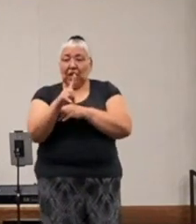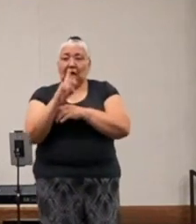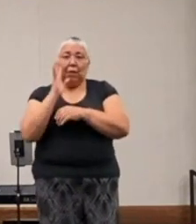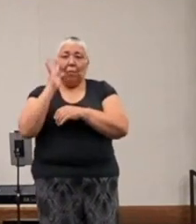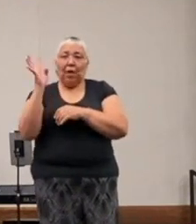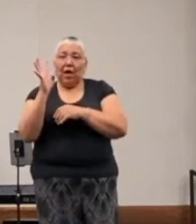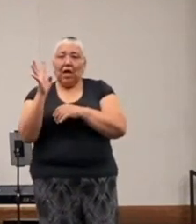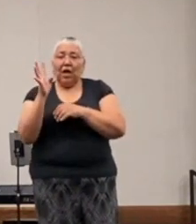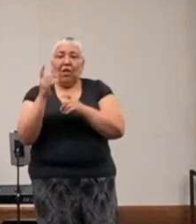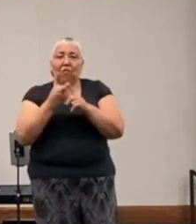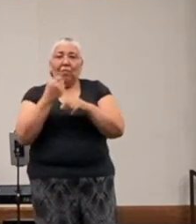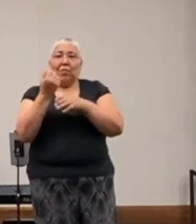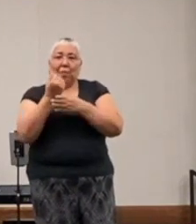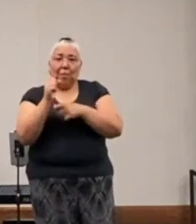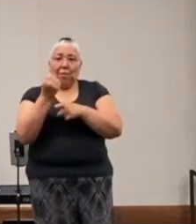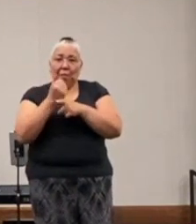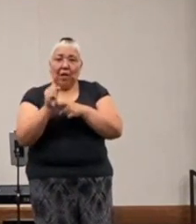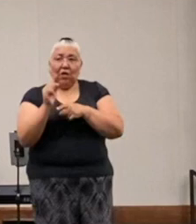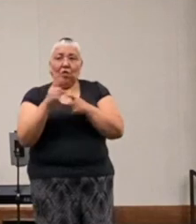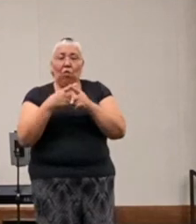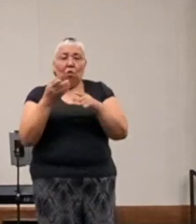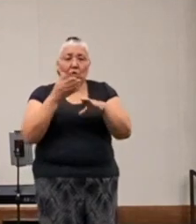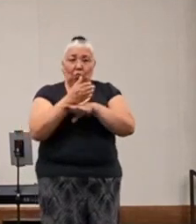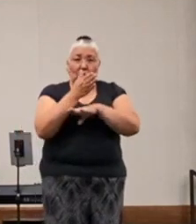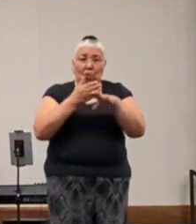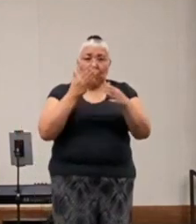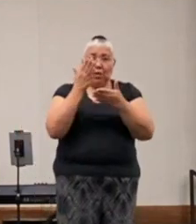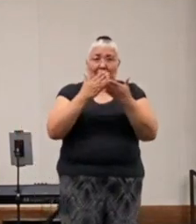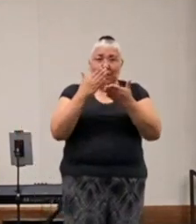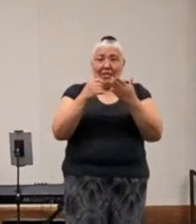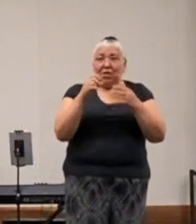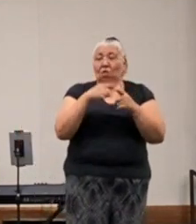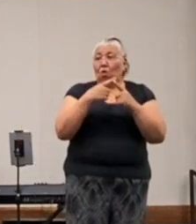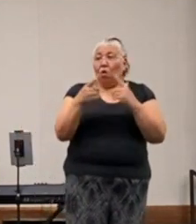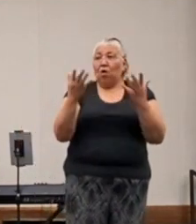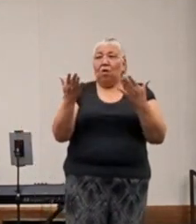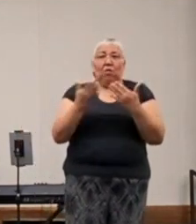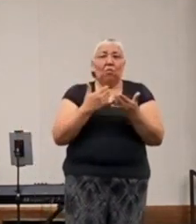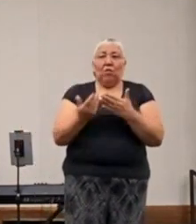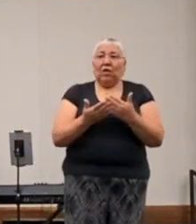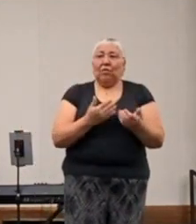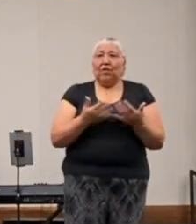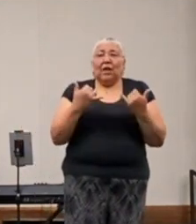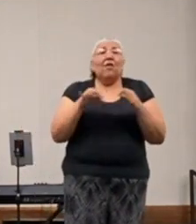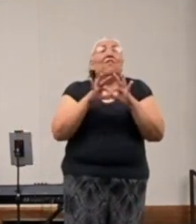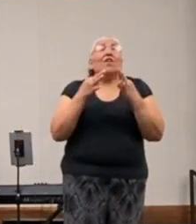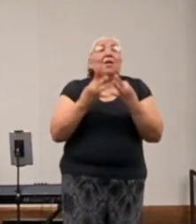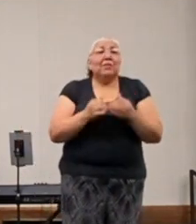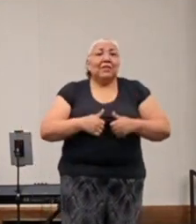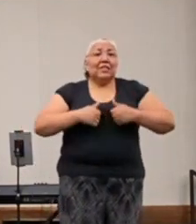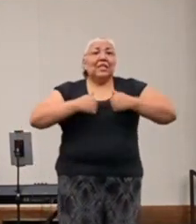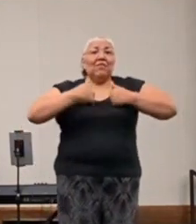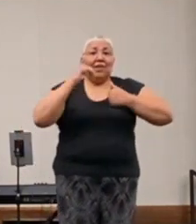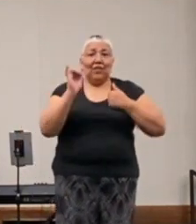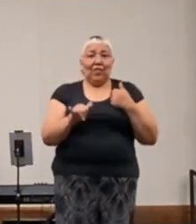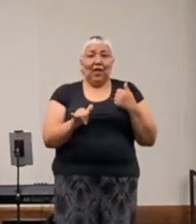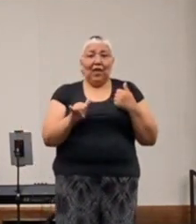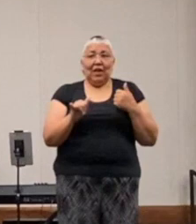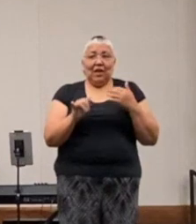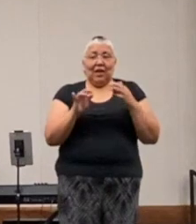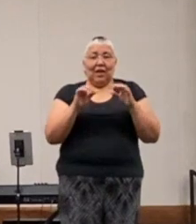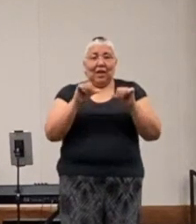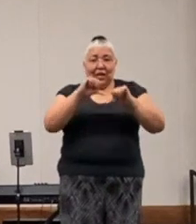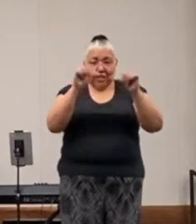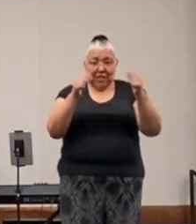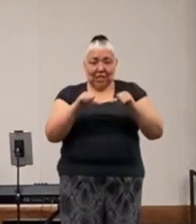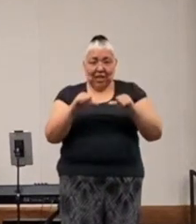like the metal or wood pieces or what have you. Families living in it. In the size of a